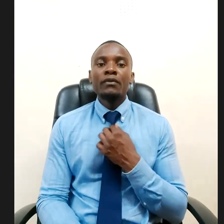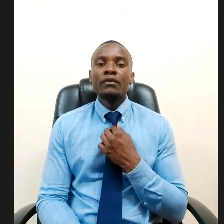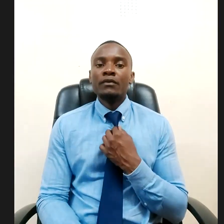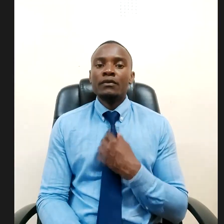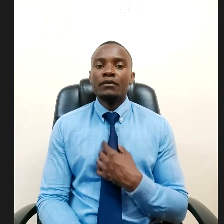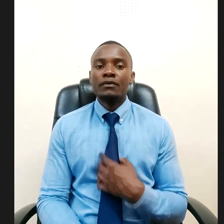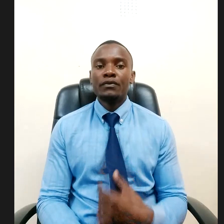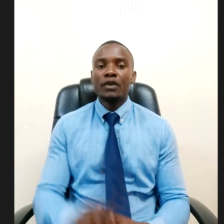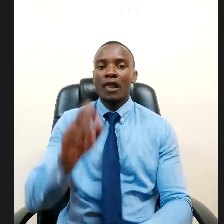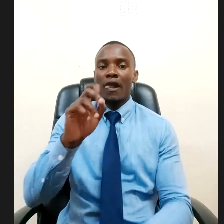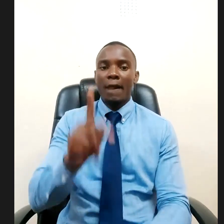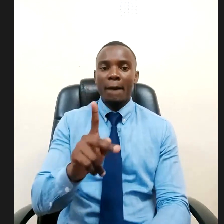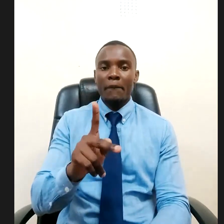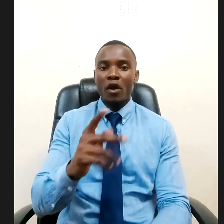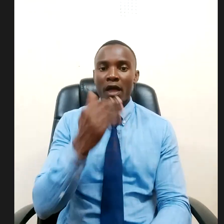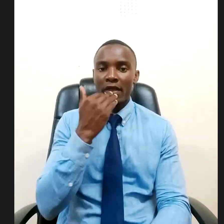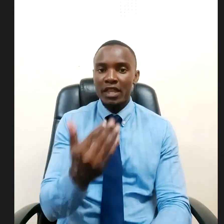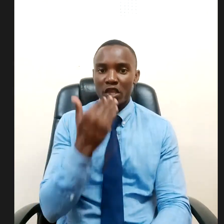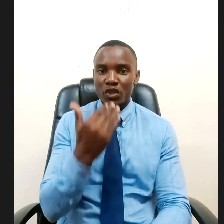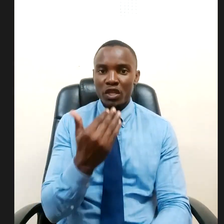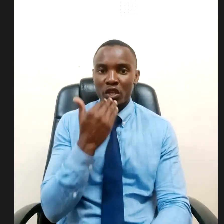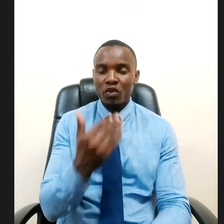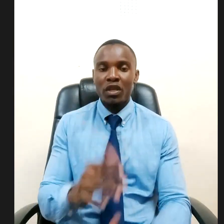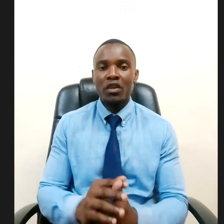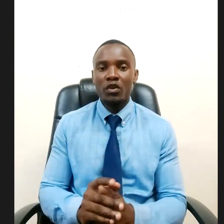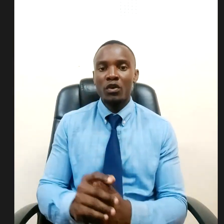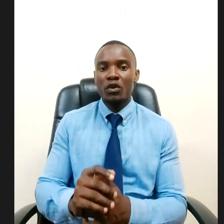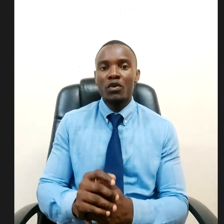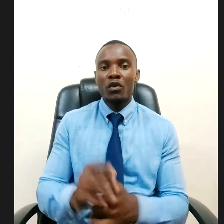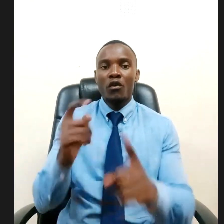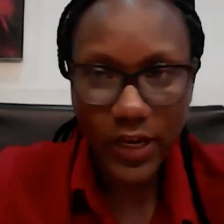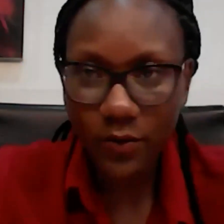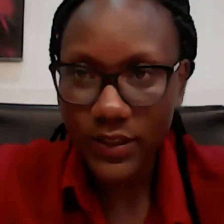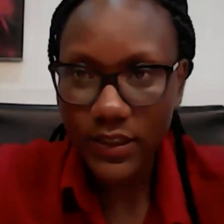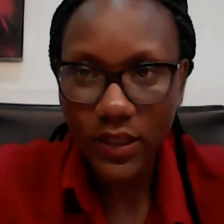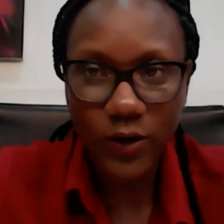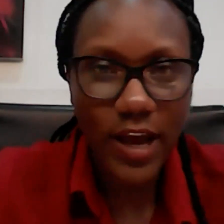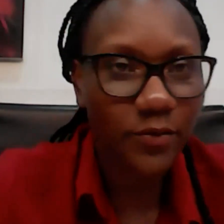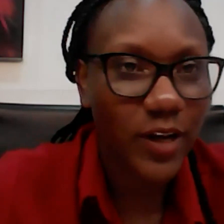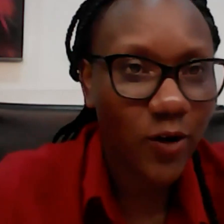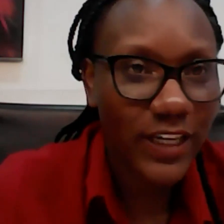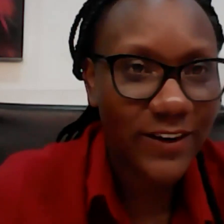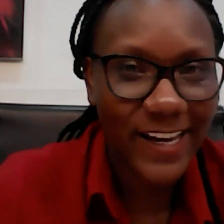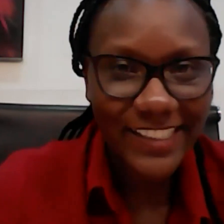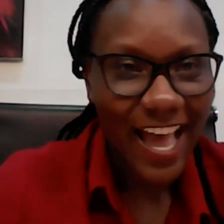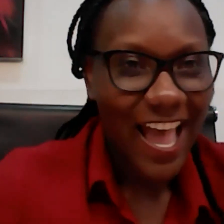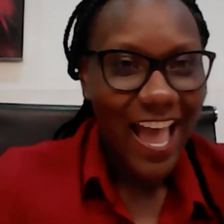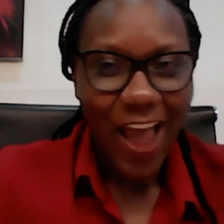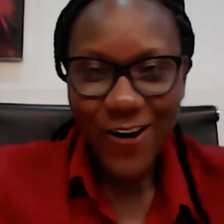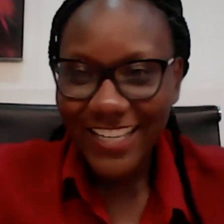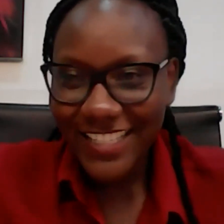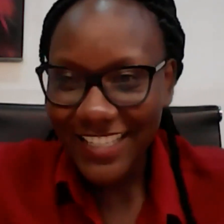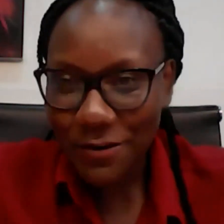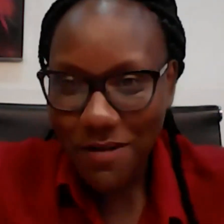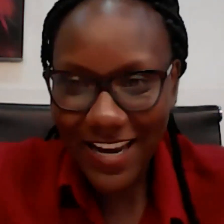All right. Thank you so much, Stefan Hatting from South Africa, presenting on Hypnagogic React.